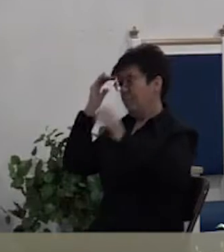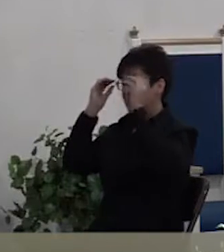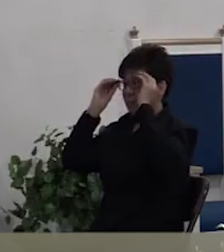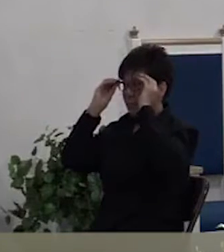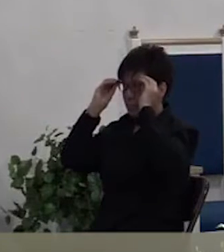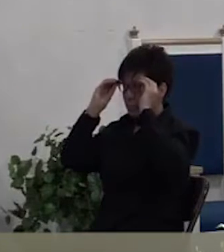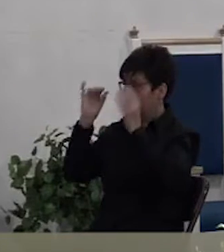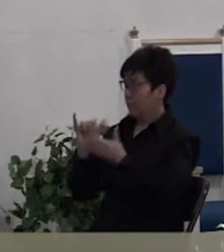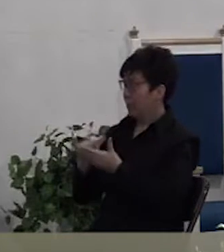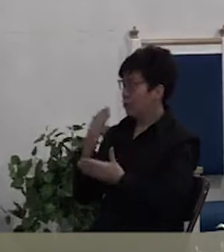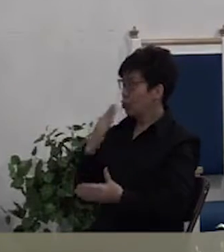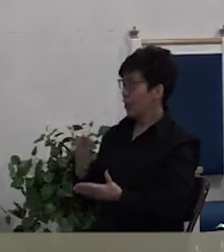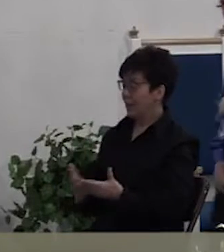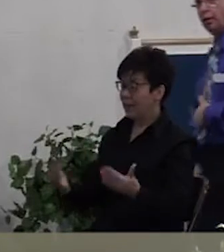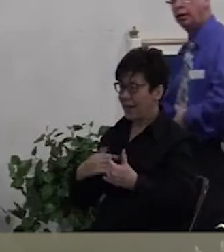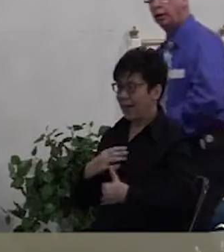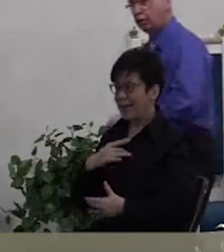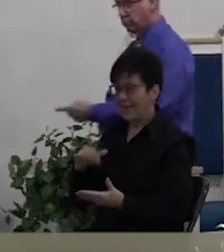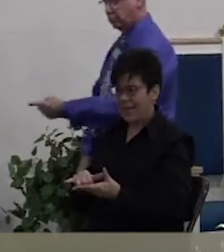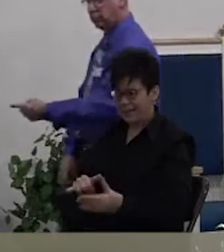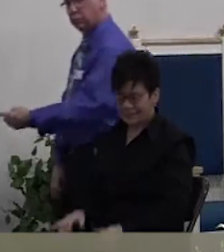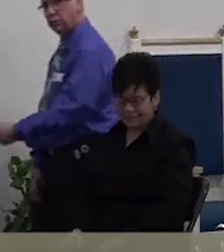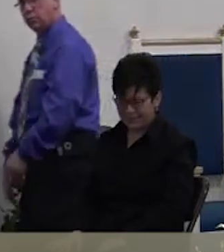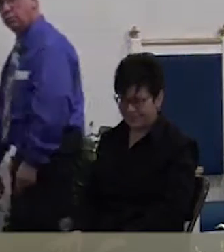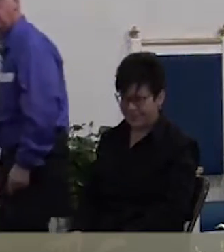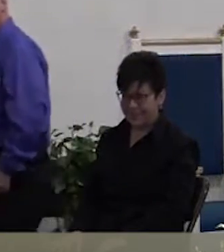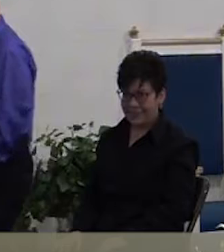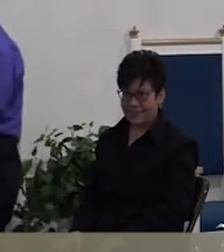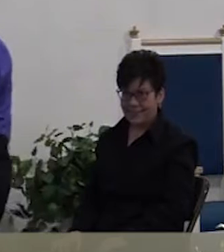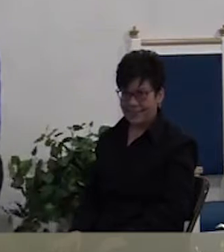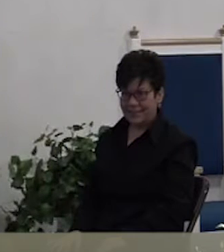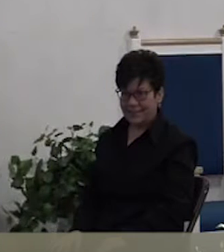Hey man, that was a good thing though. I like that.